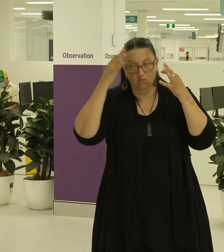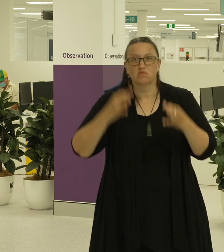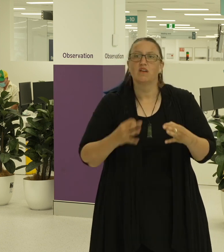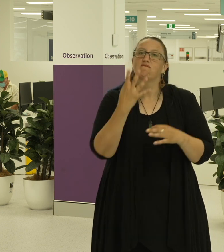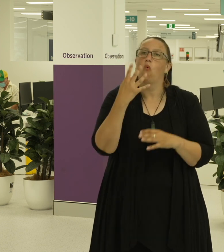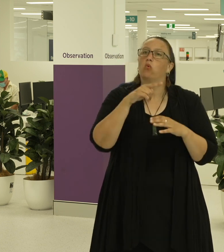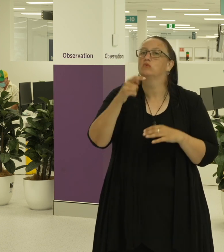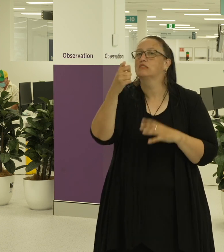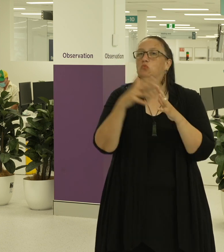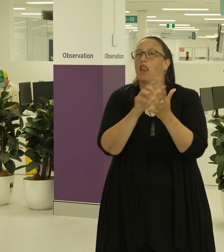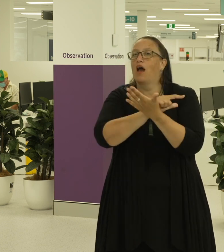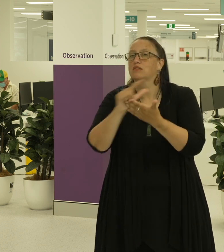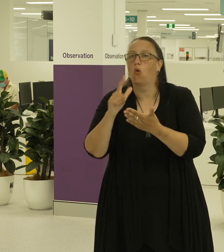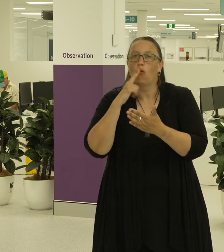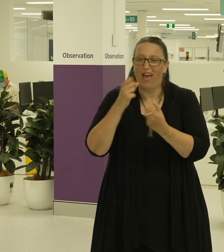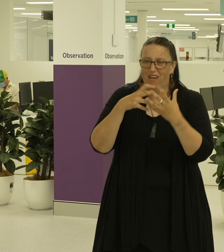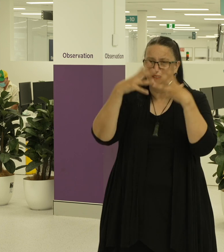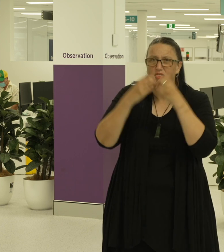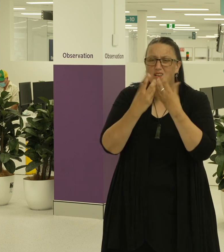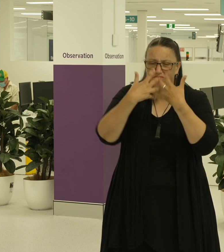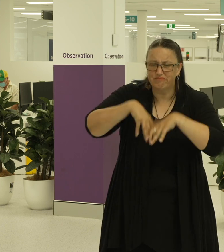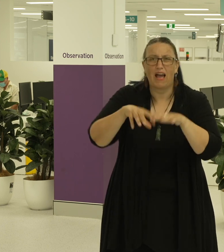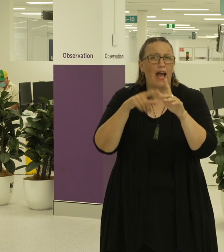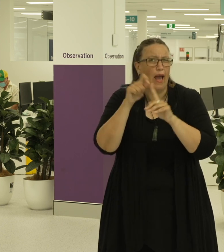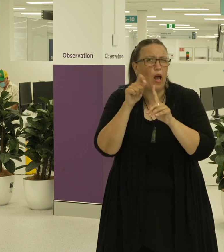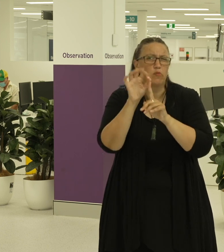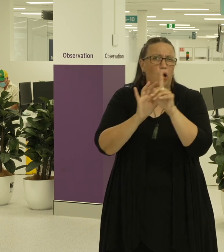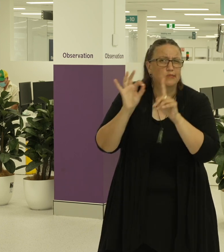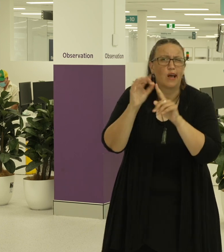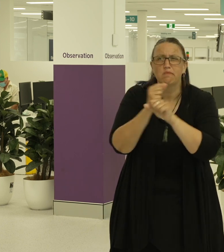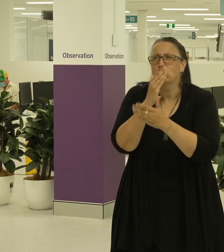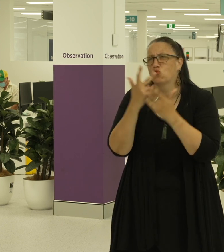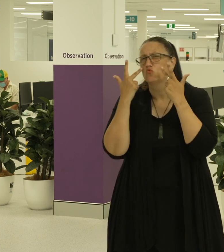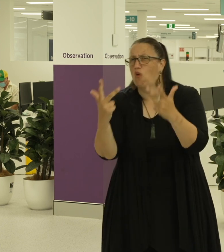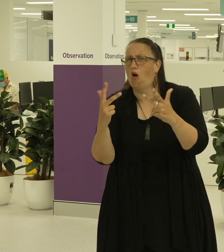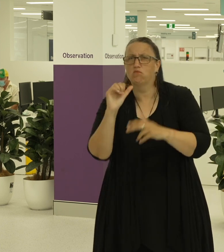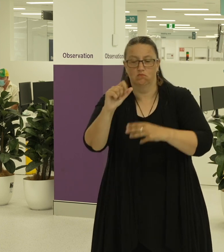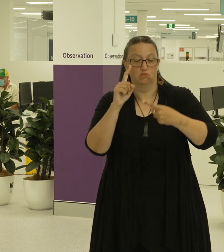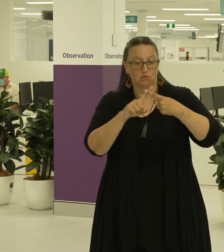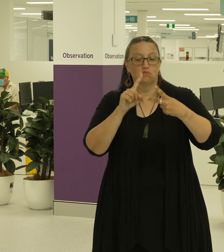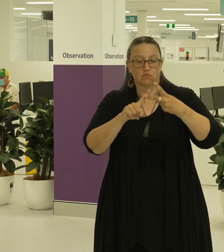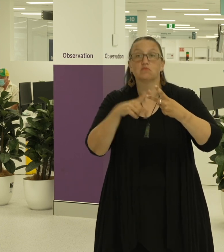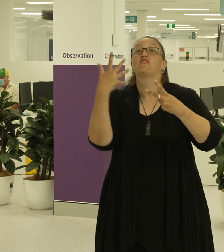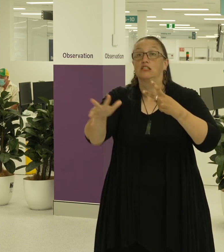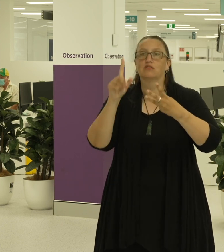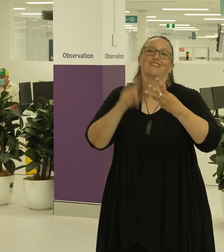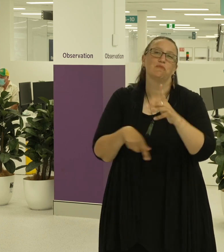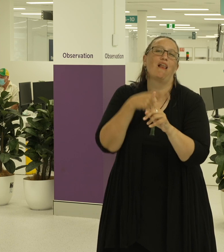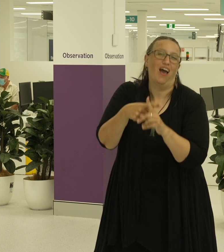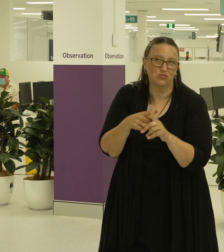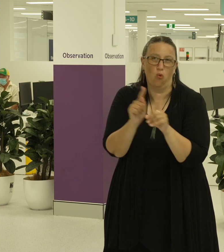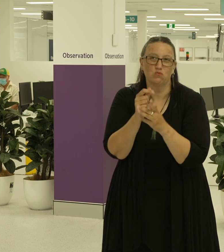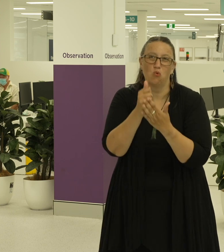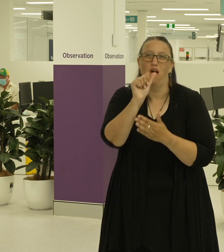6 weeks to get essentially the machinery in place to make sure that your booster is then recognised on your app.